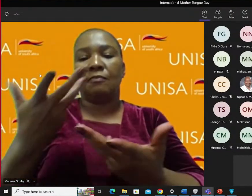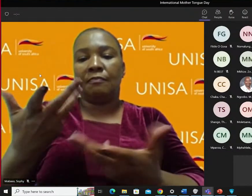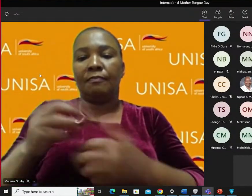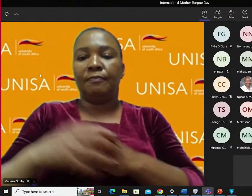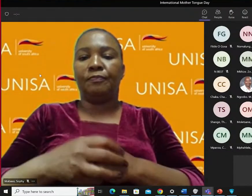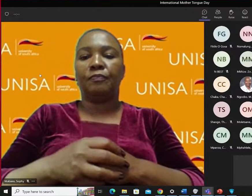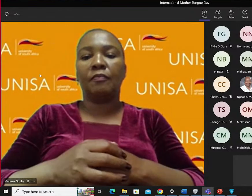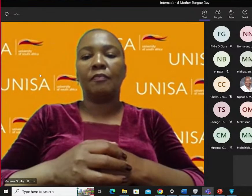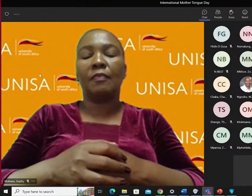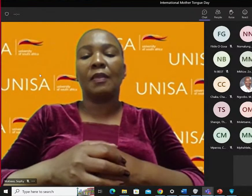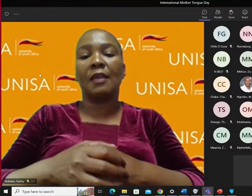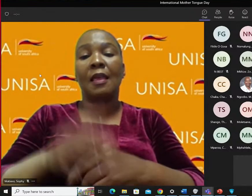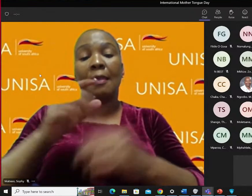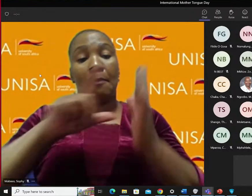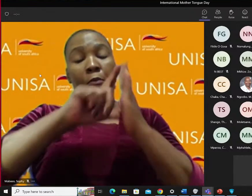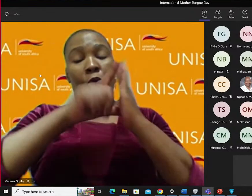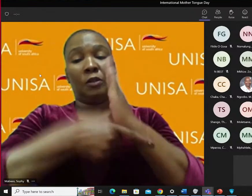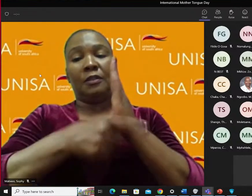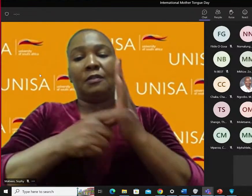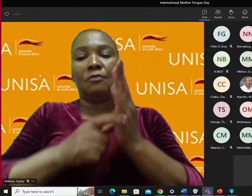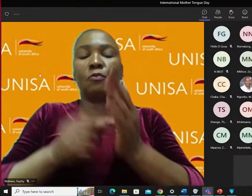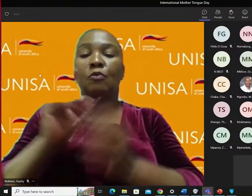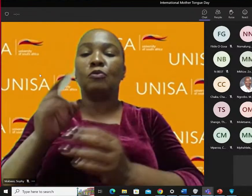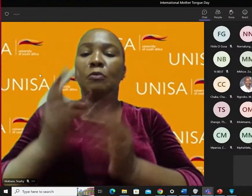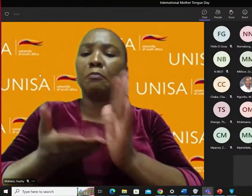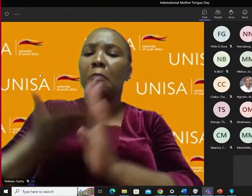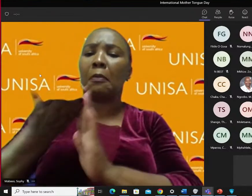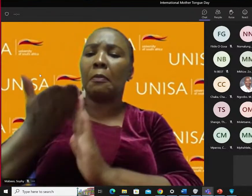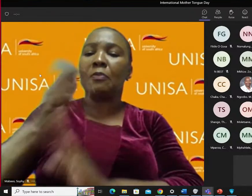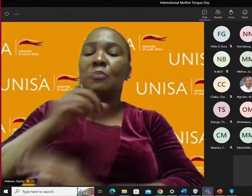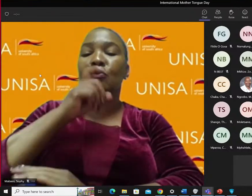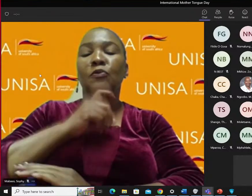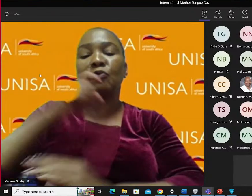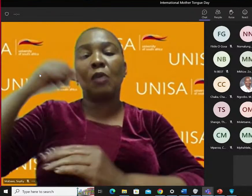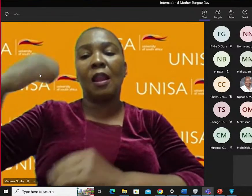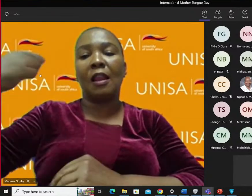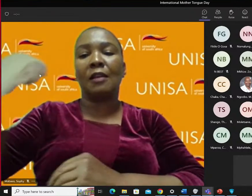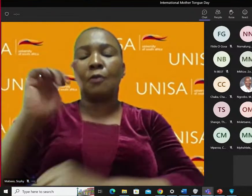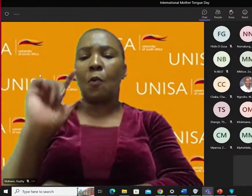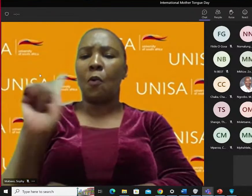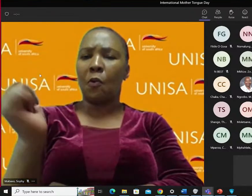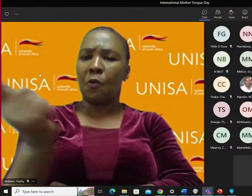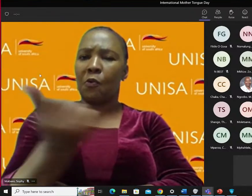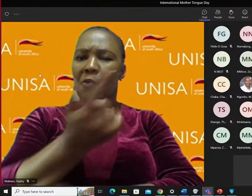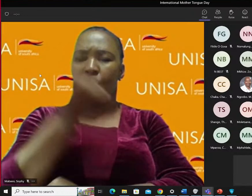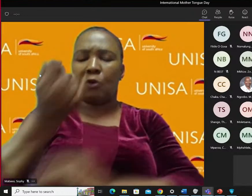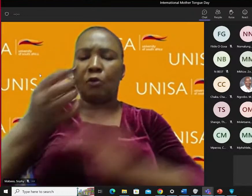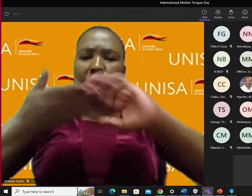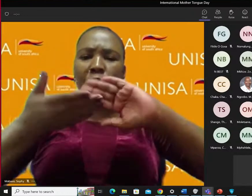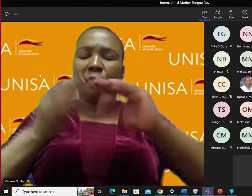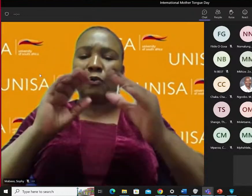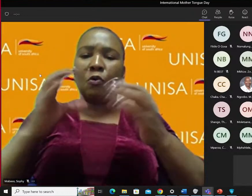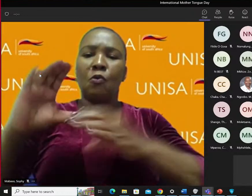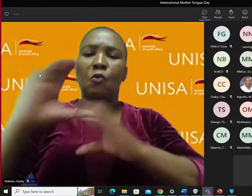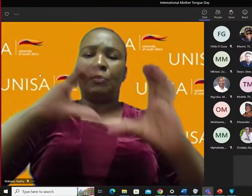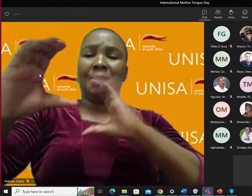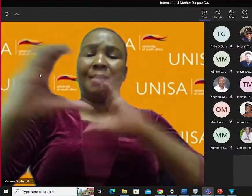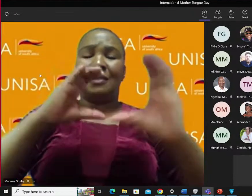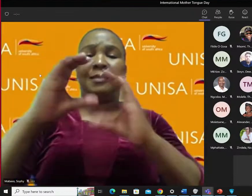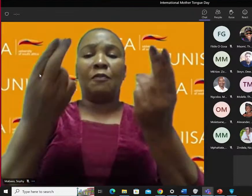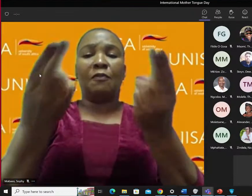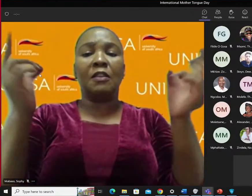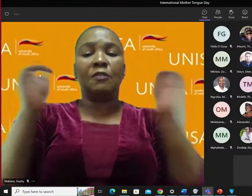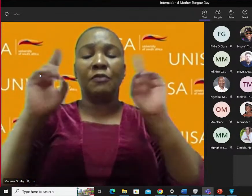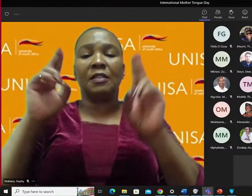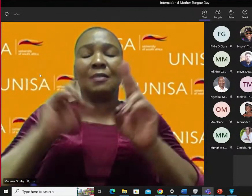The policy also promotes the use of language in all aspects of communication of the university,